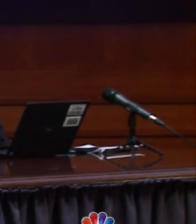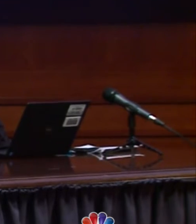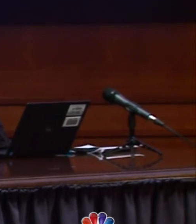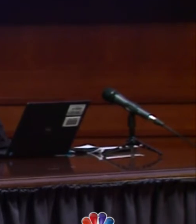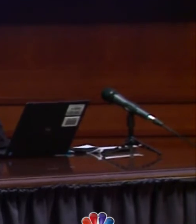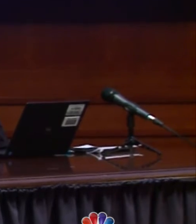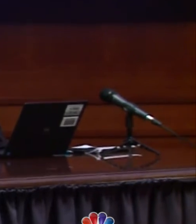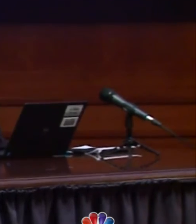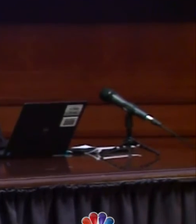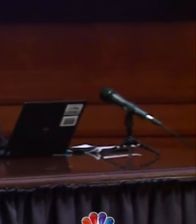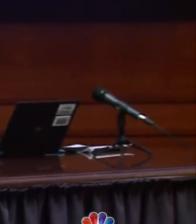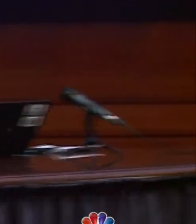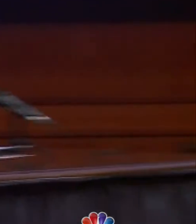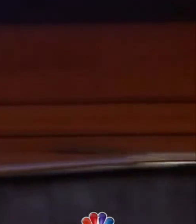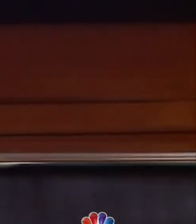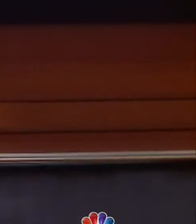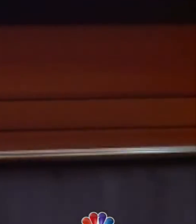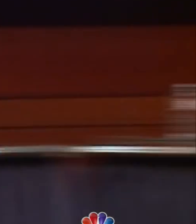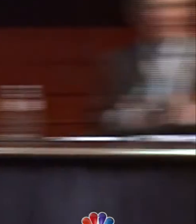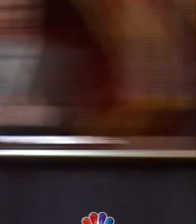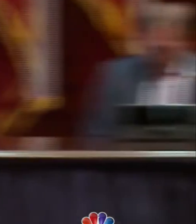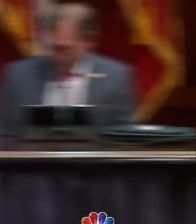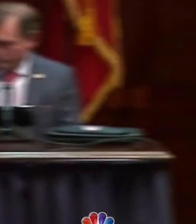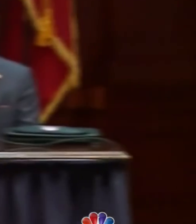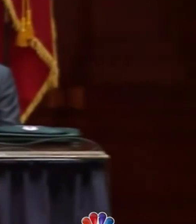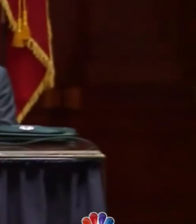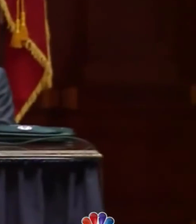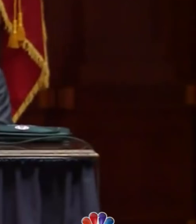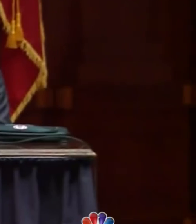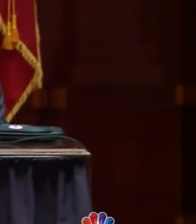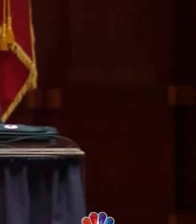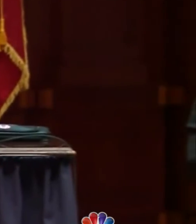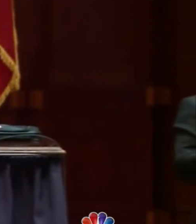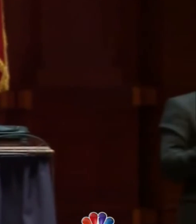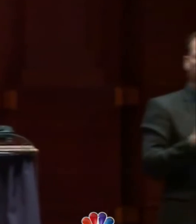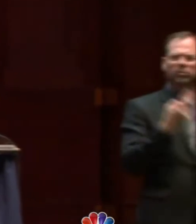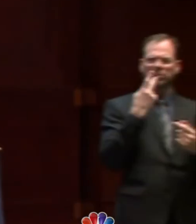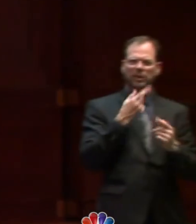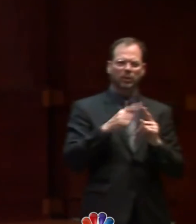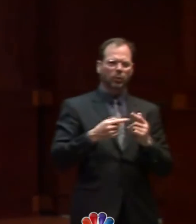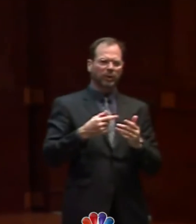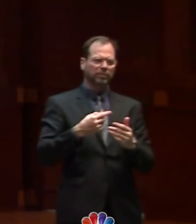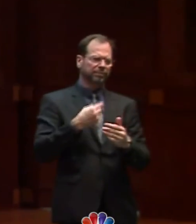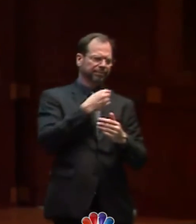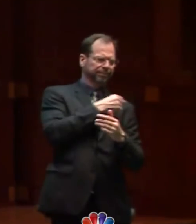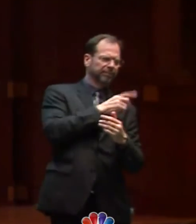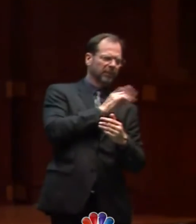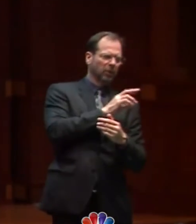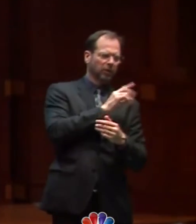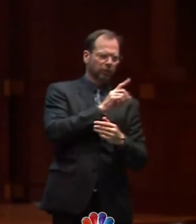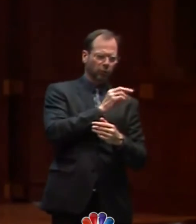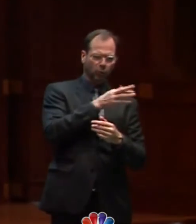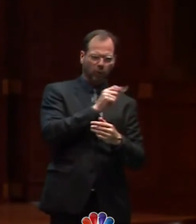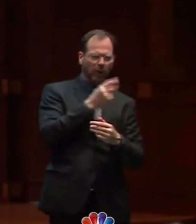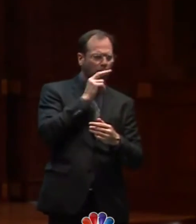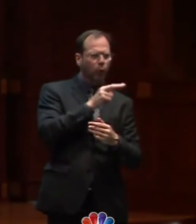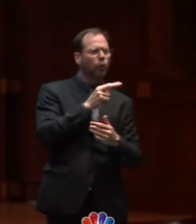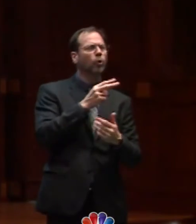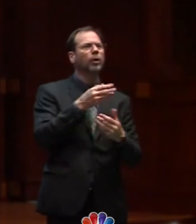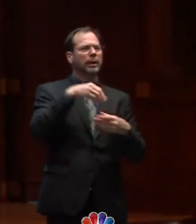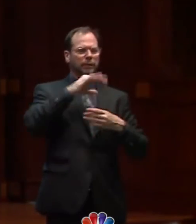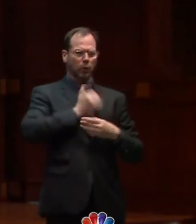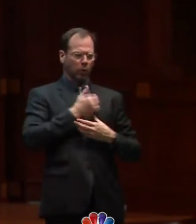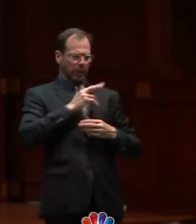to follow up on both of those, our first strategy is to look at what Dr. Zerwas was talking about earlier, and that is expansion